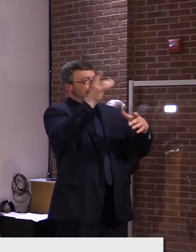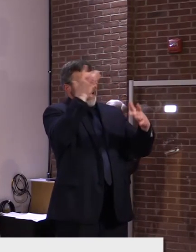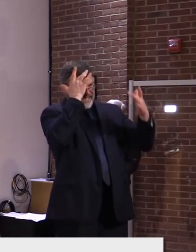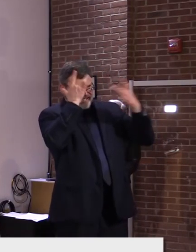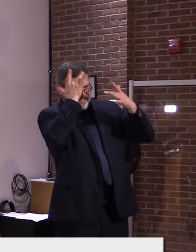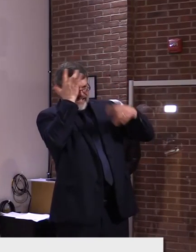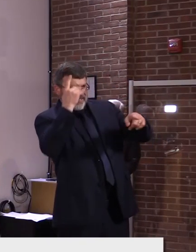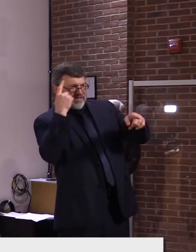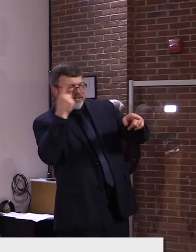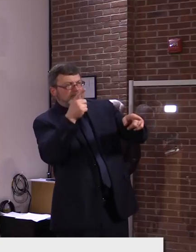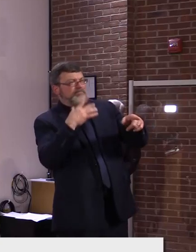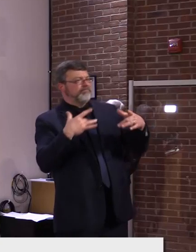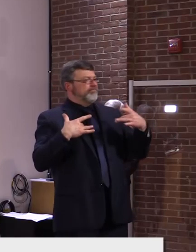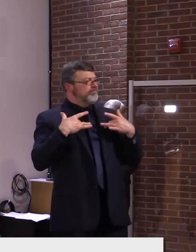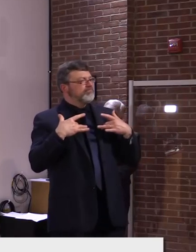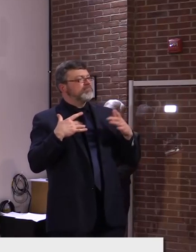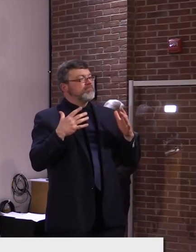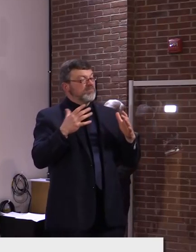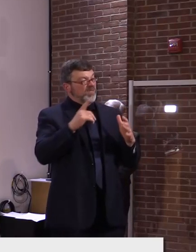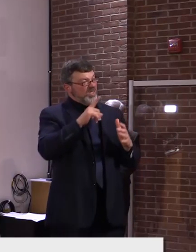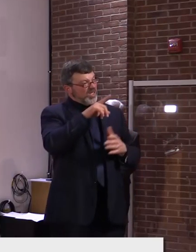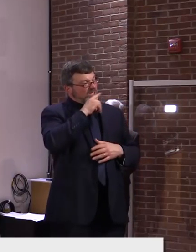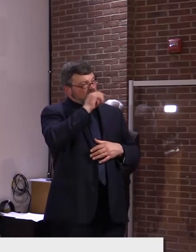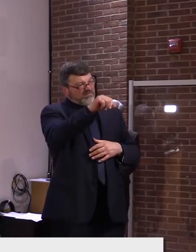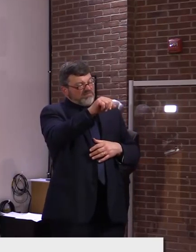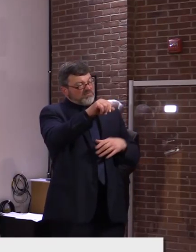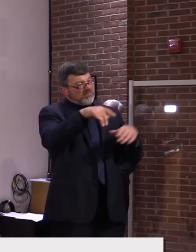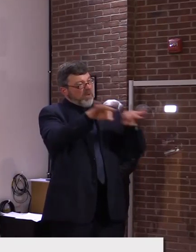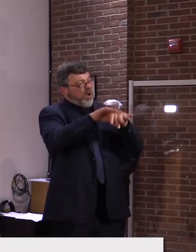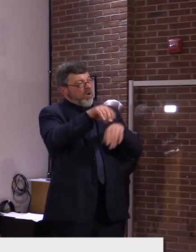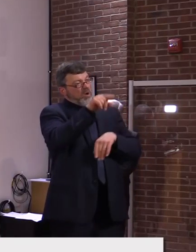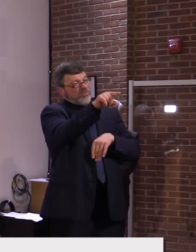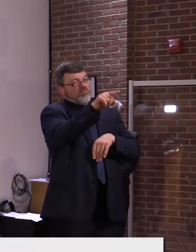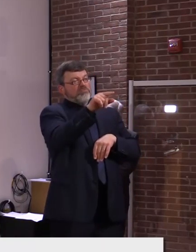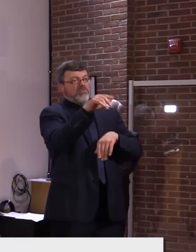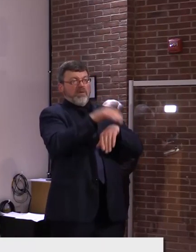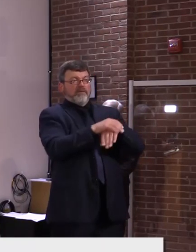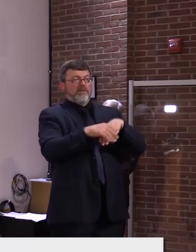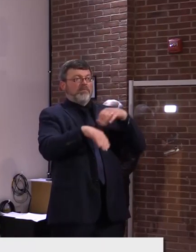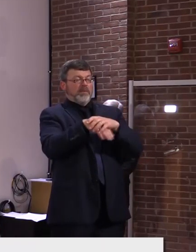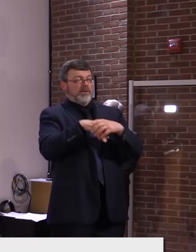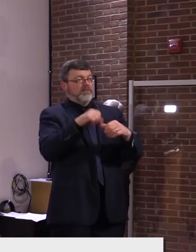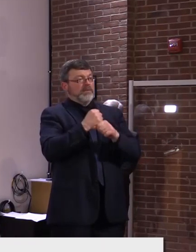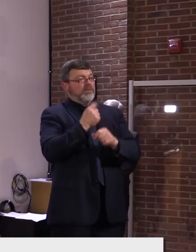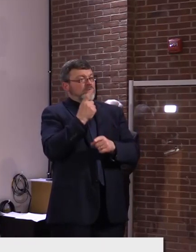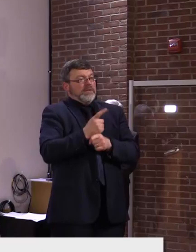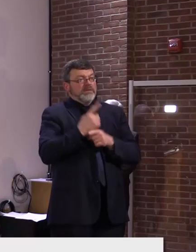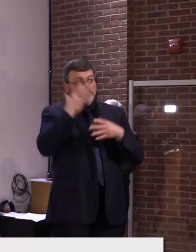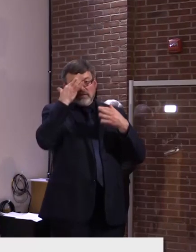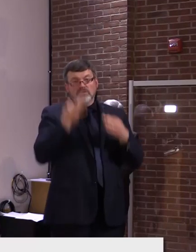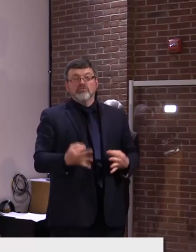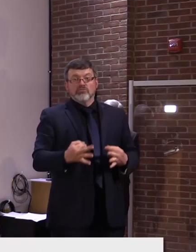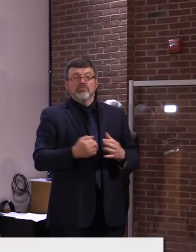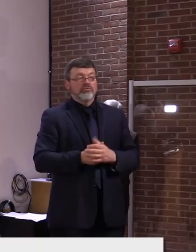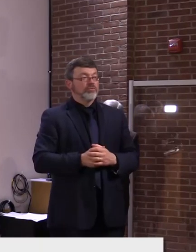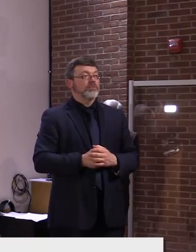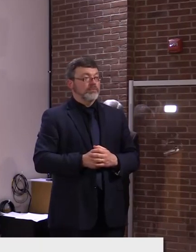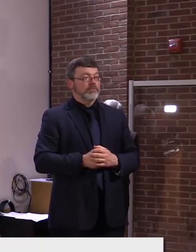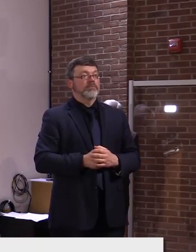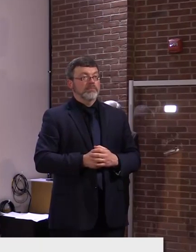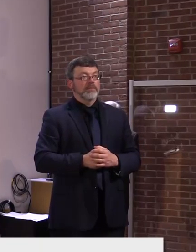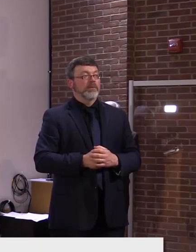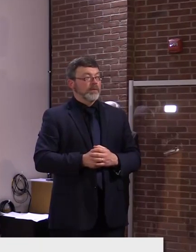comfortable with, and in time, it will get easier to live your life in the new normal. I want to share a few thoughts on some